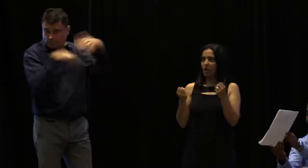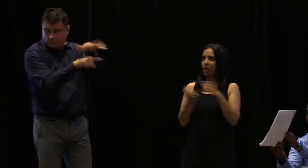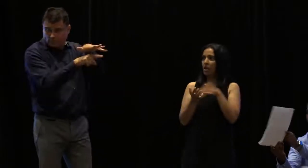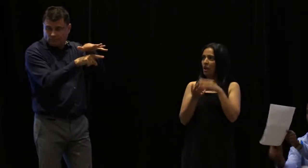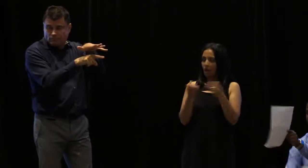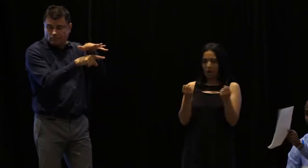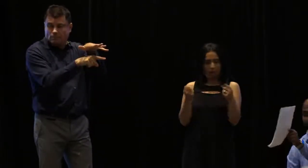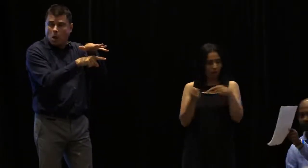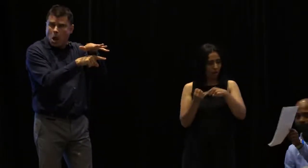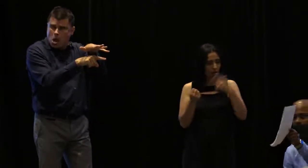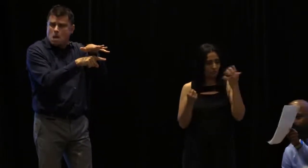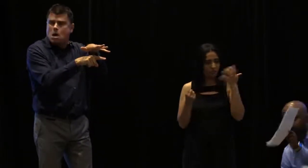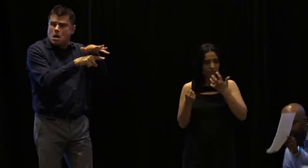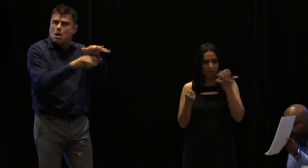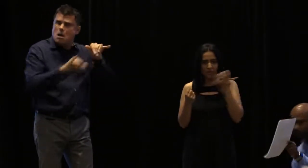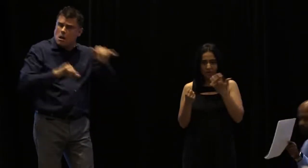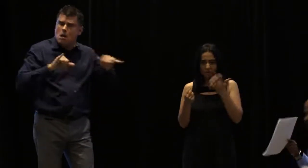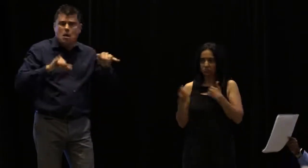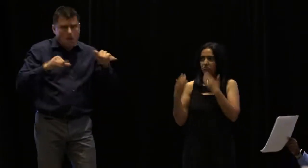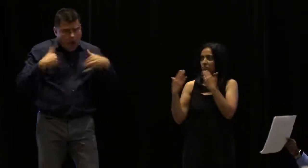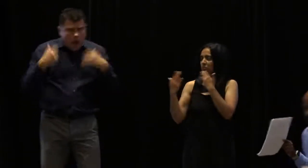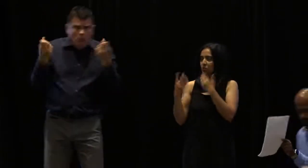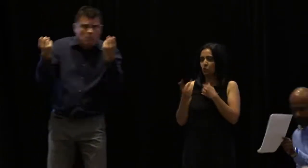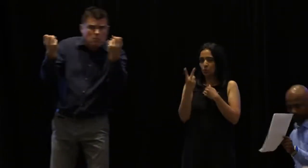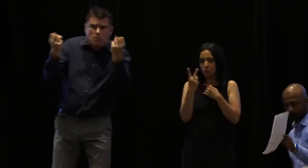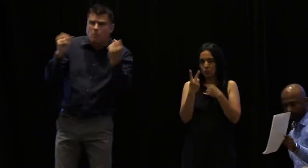And I started to learn sign language.